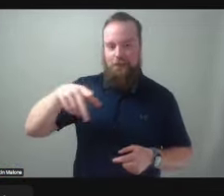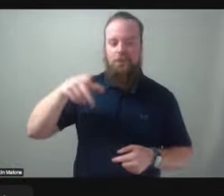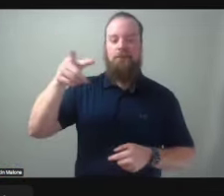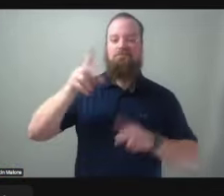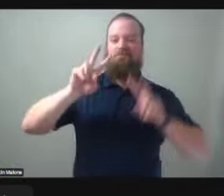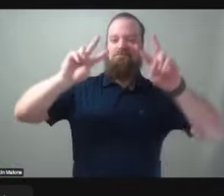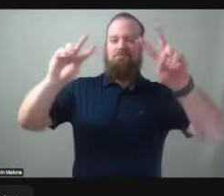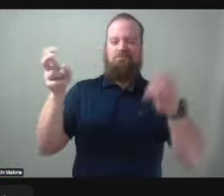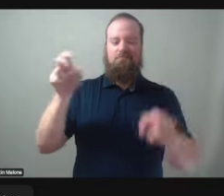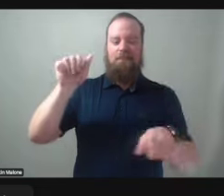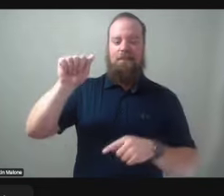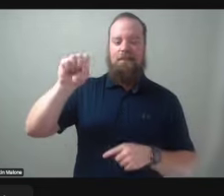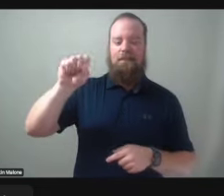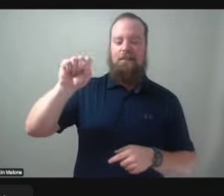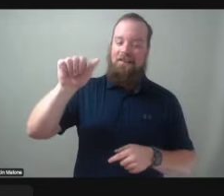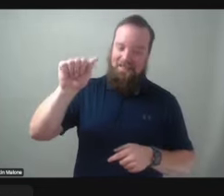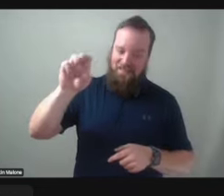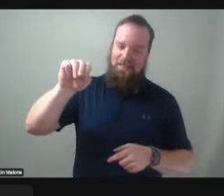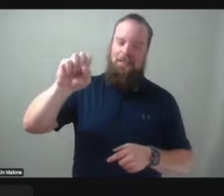is Betty Miller.